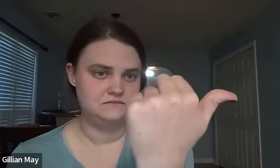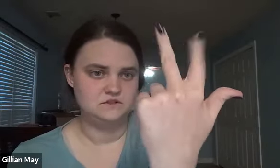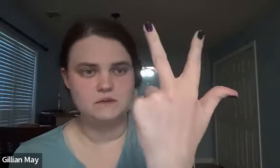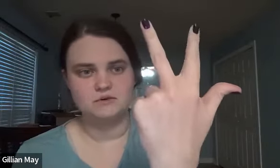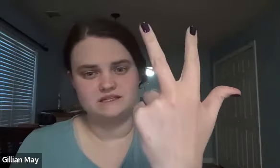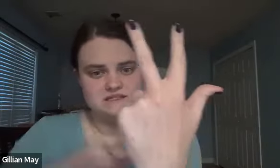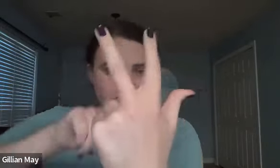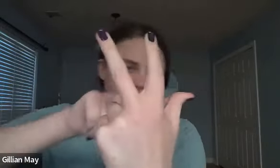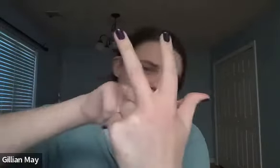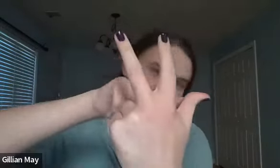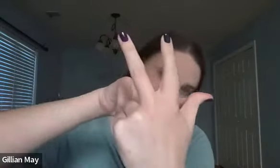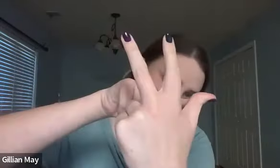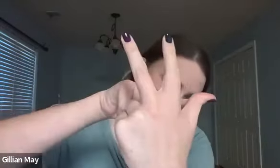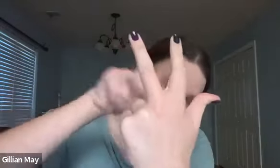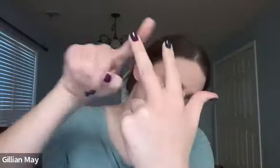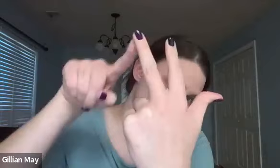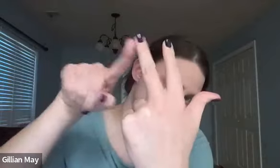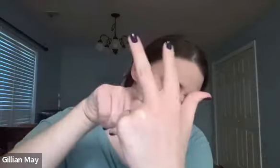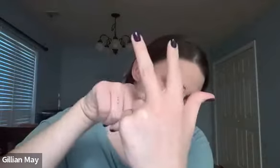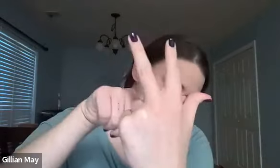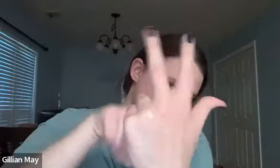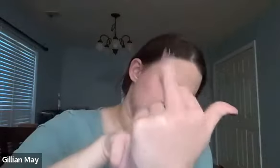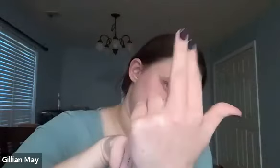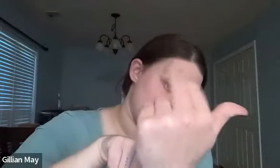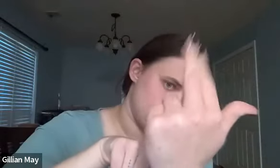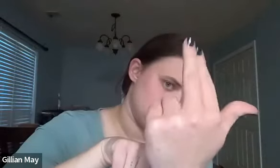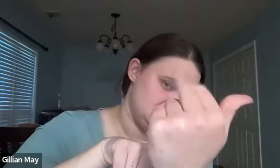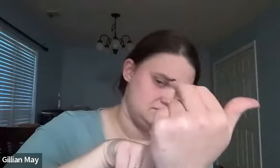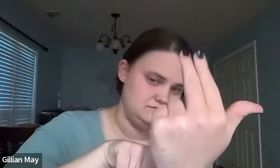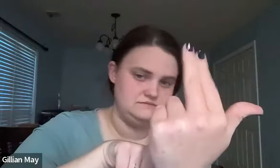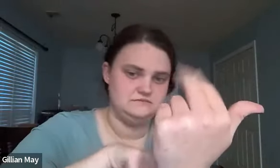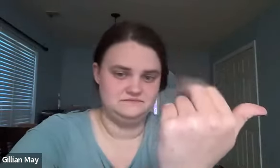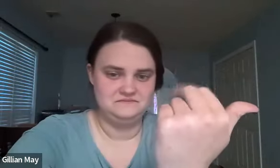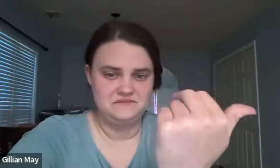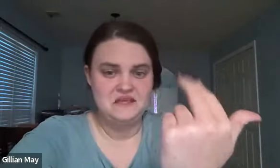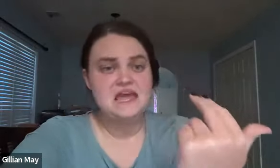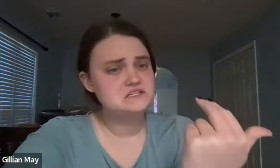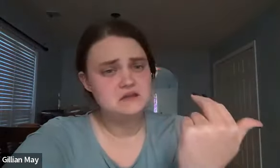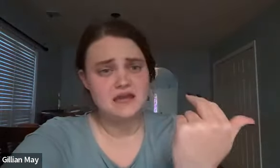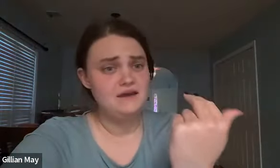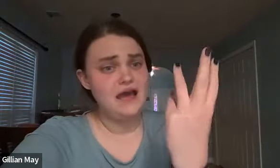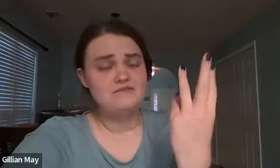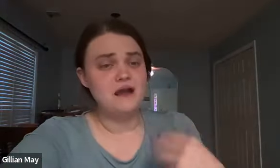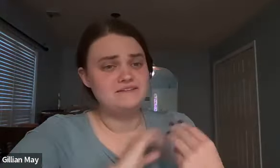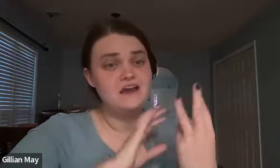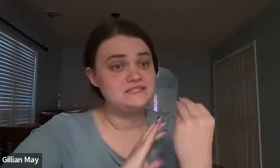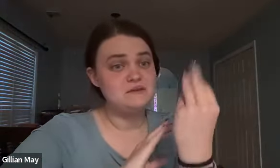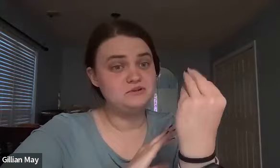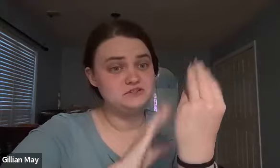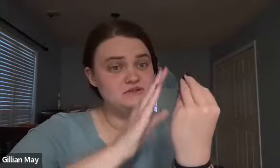So remember, it's the 3 with the thumbs, the 2 fingers with your thumb sticking out. 13. It's okay. I've seen people do like